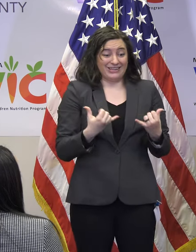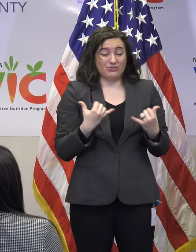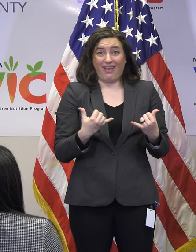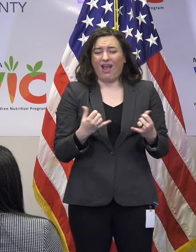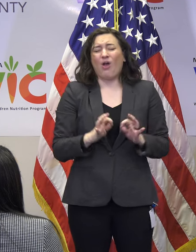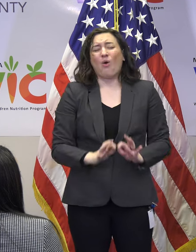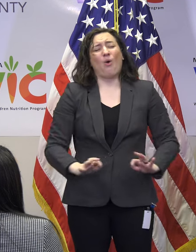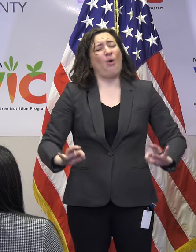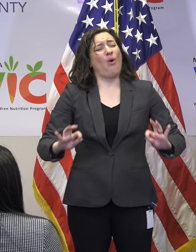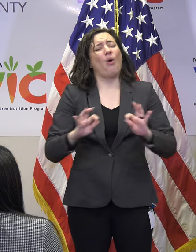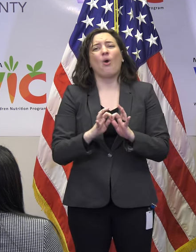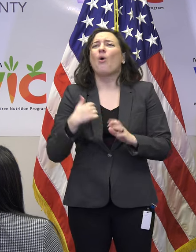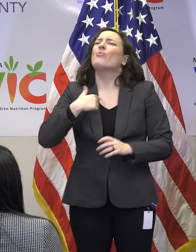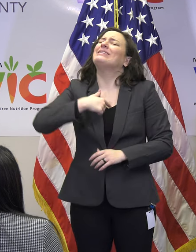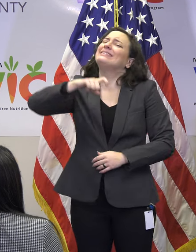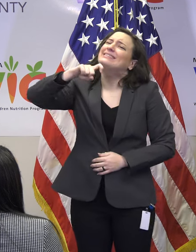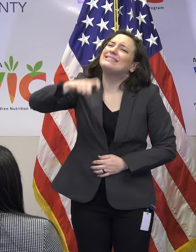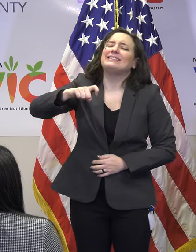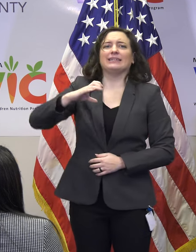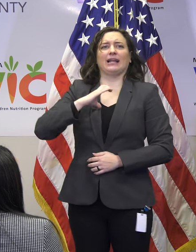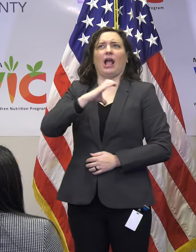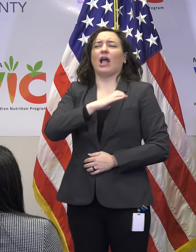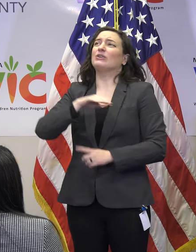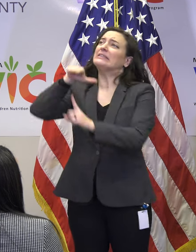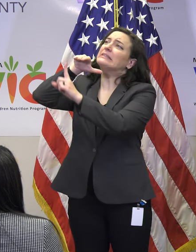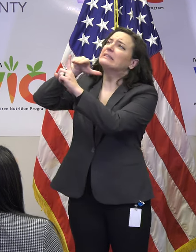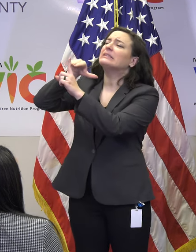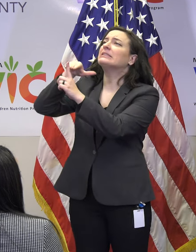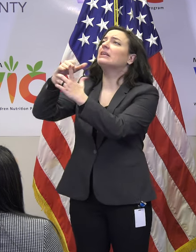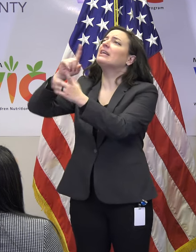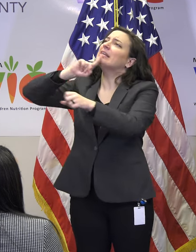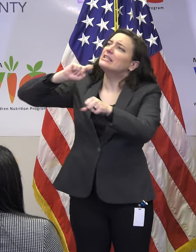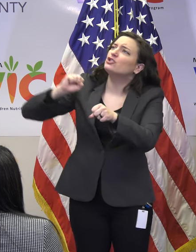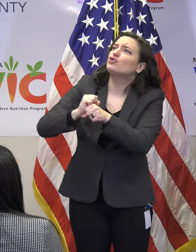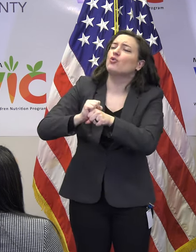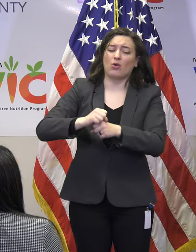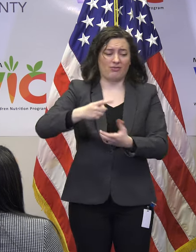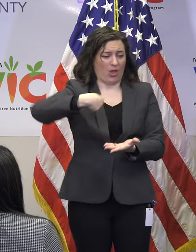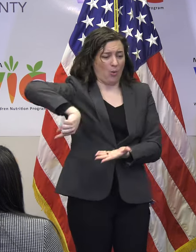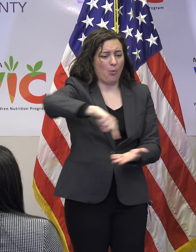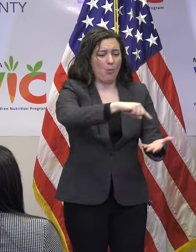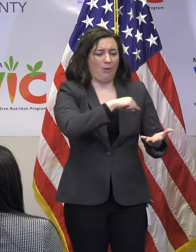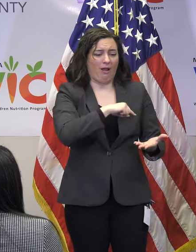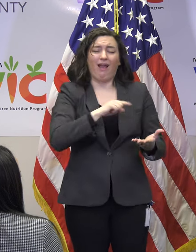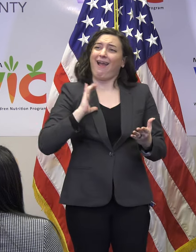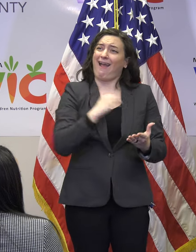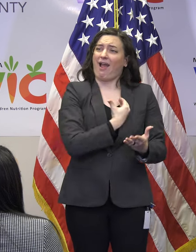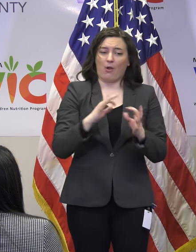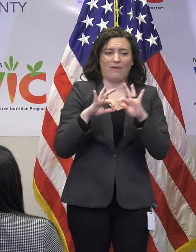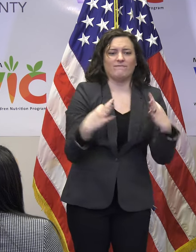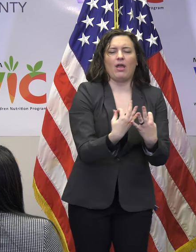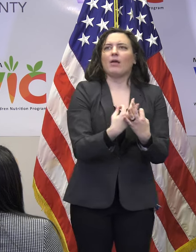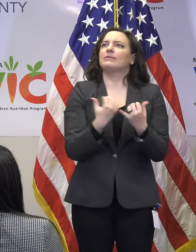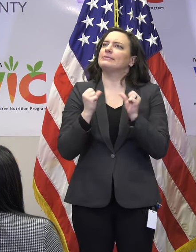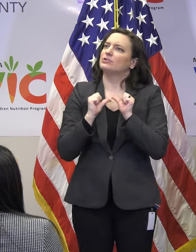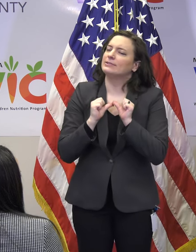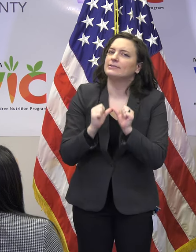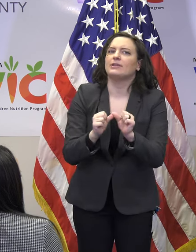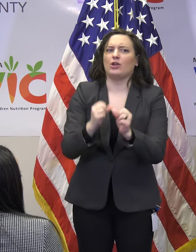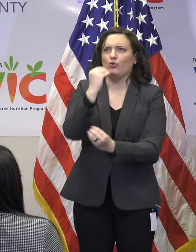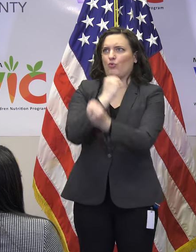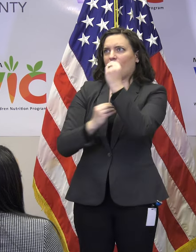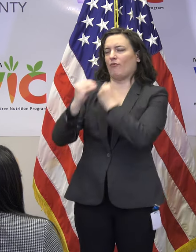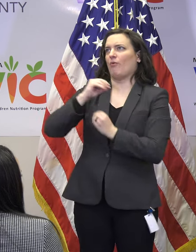help ensure Minnesota families continue to get the nutritious foods they need to thrive.